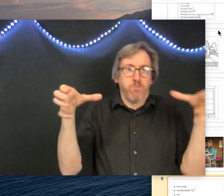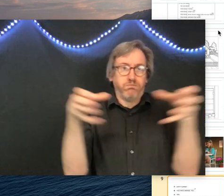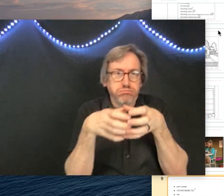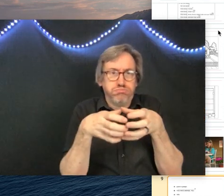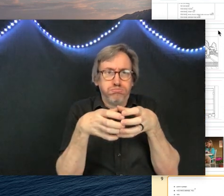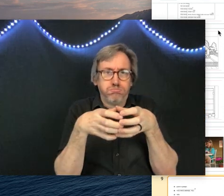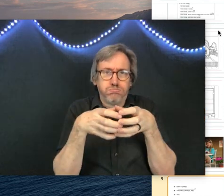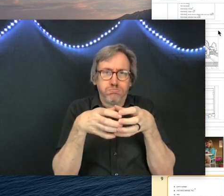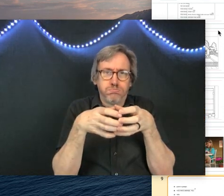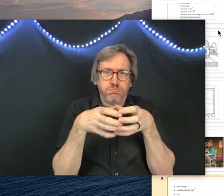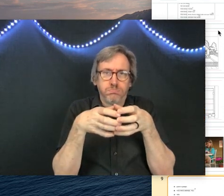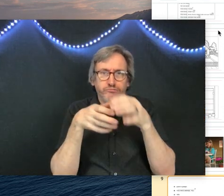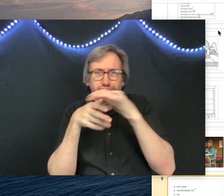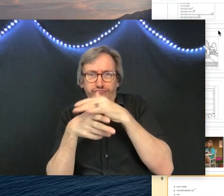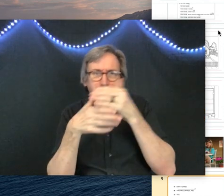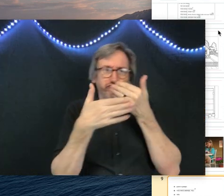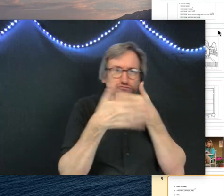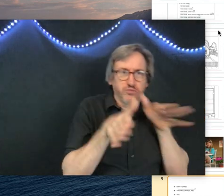And